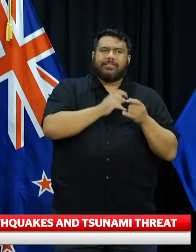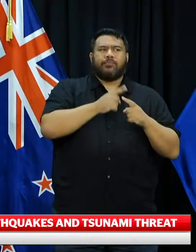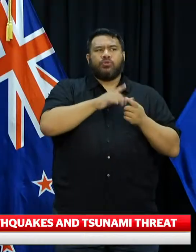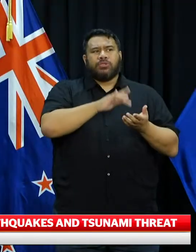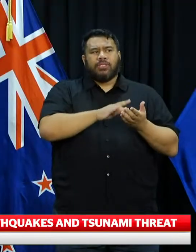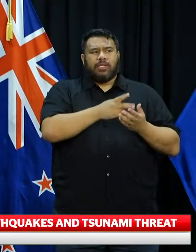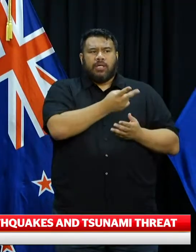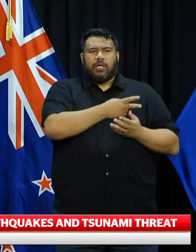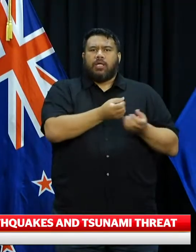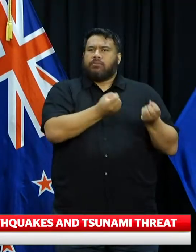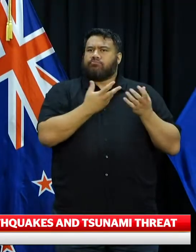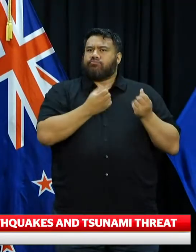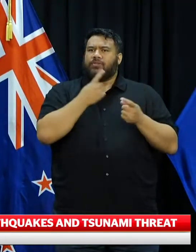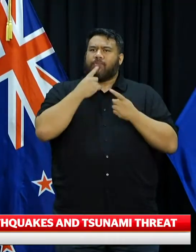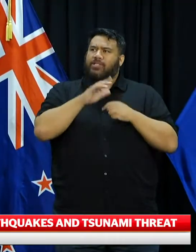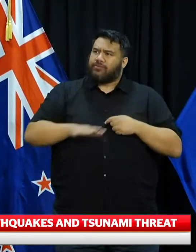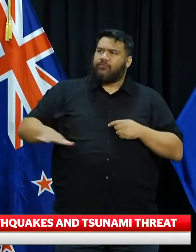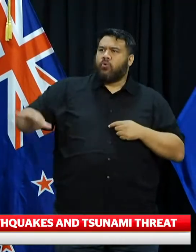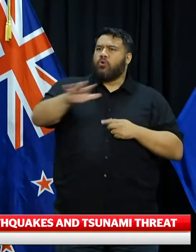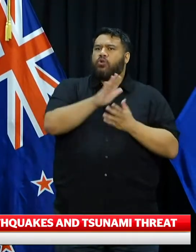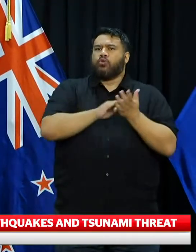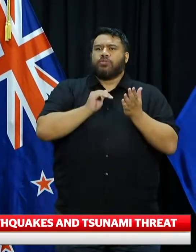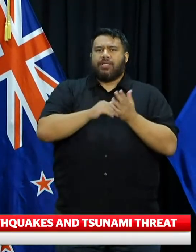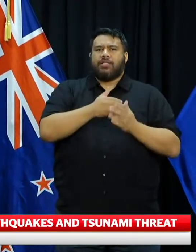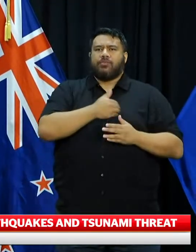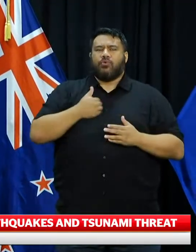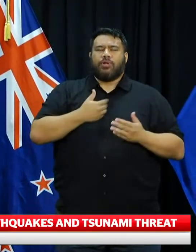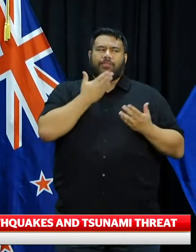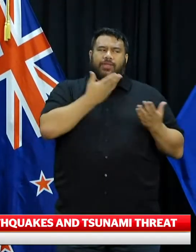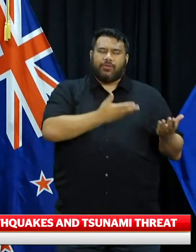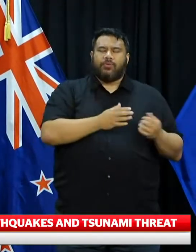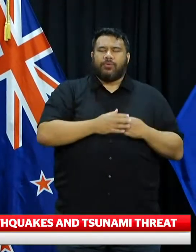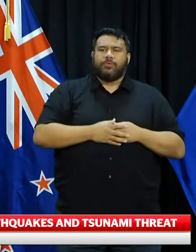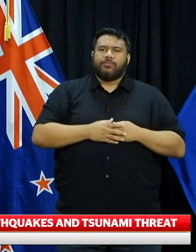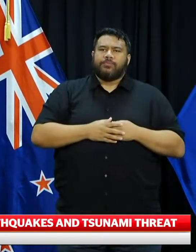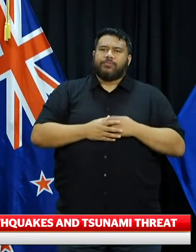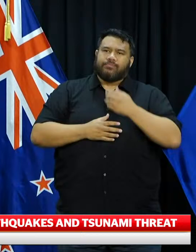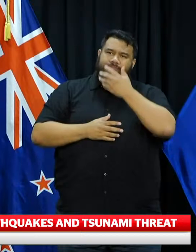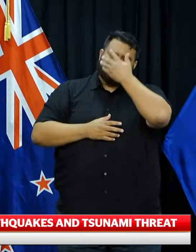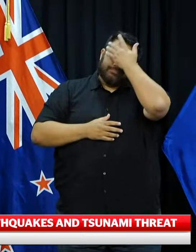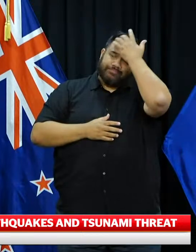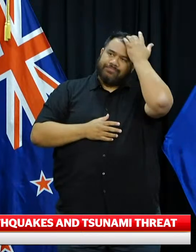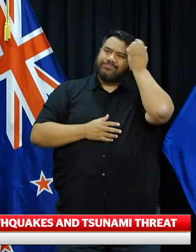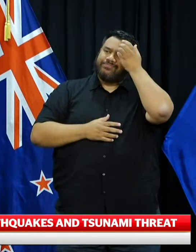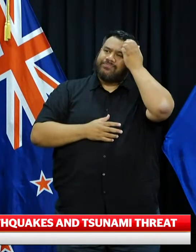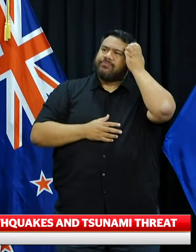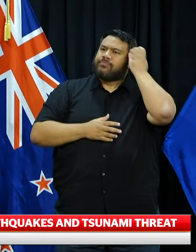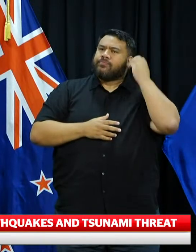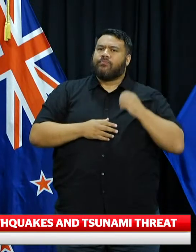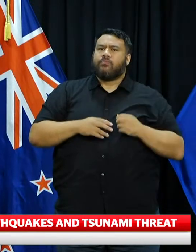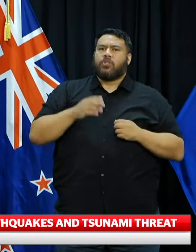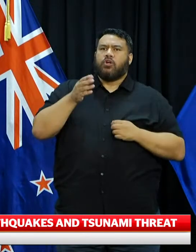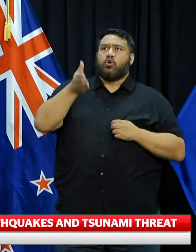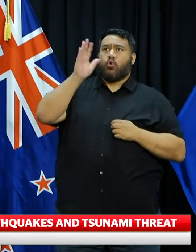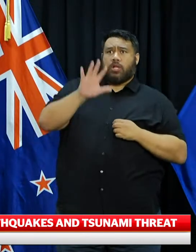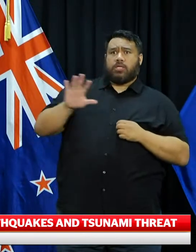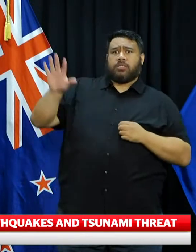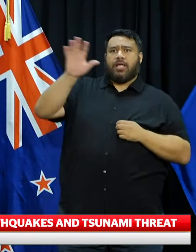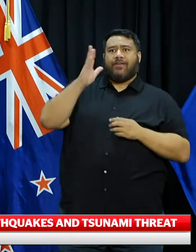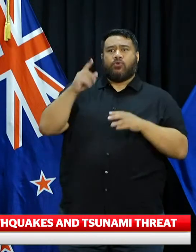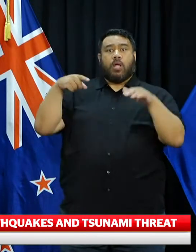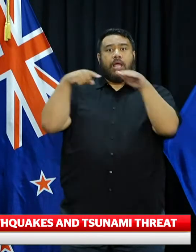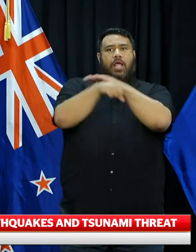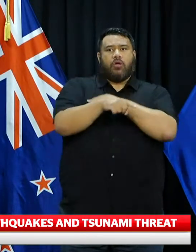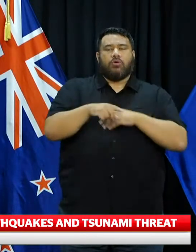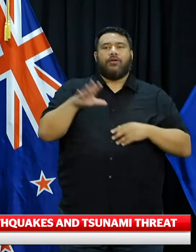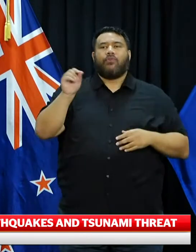morning. As you'll know, the area that has had to be evacuated has been extended, and it now covers the area from the